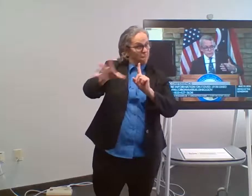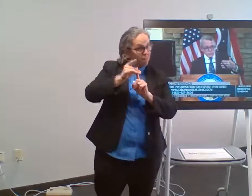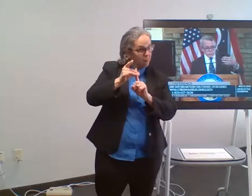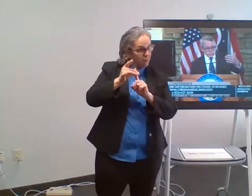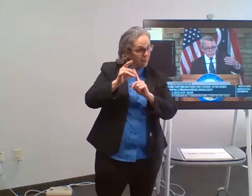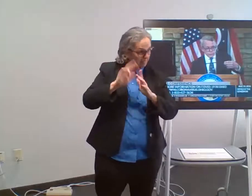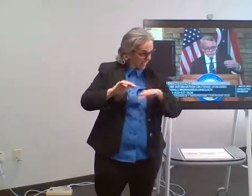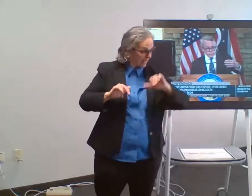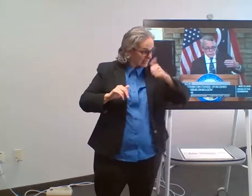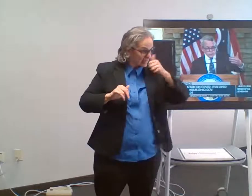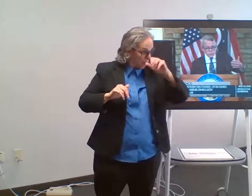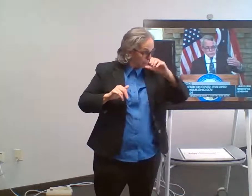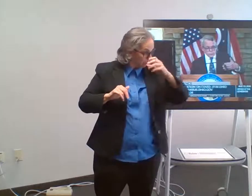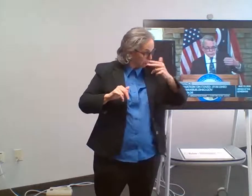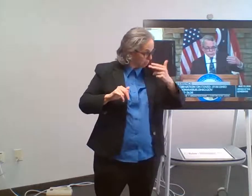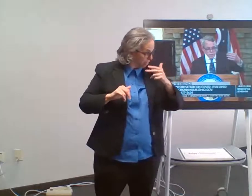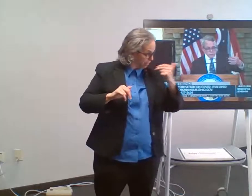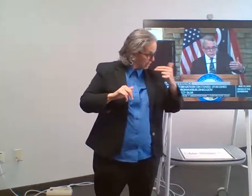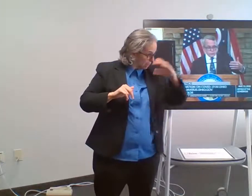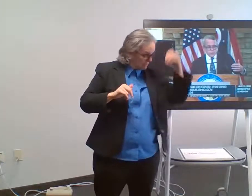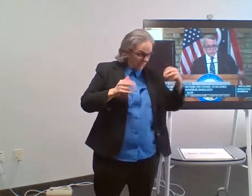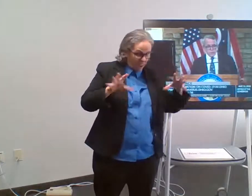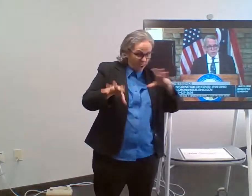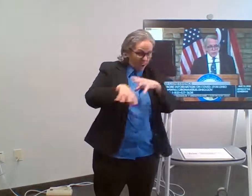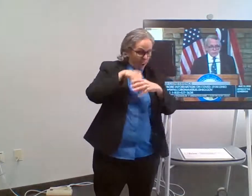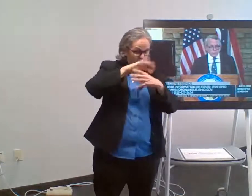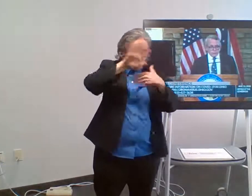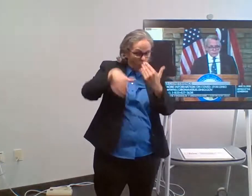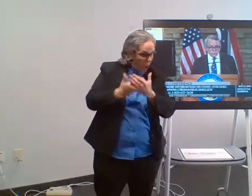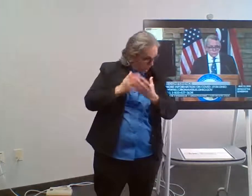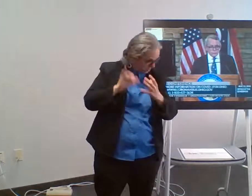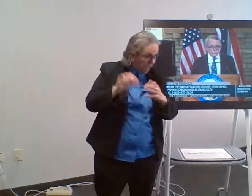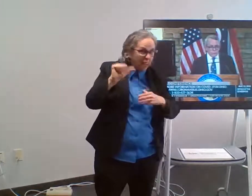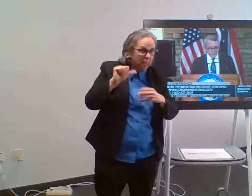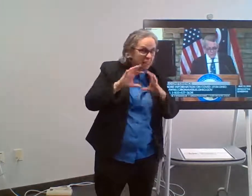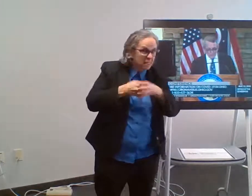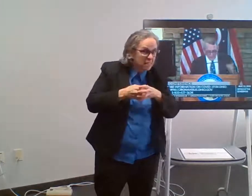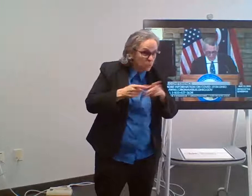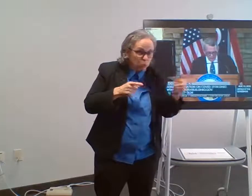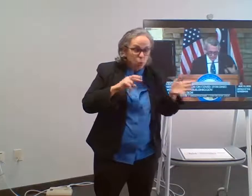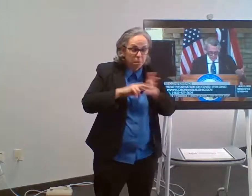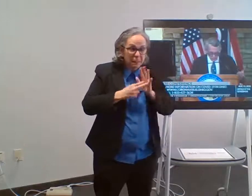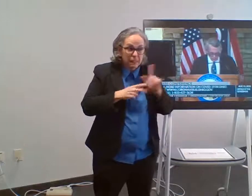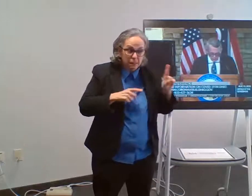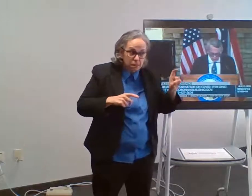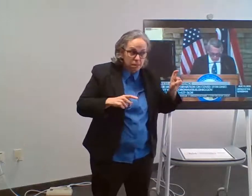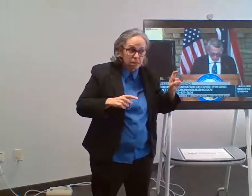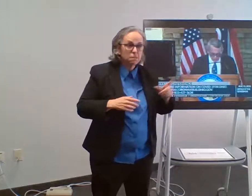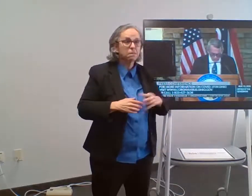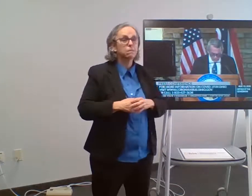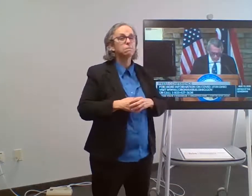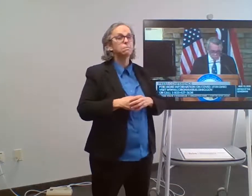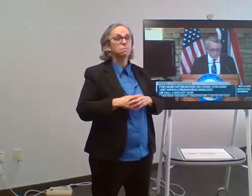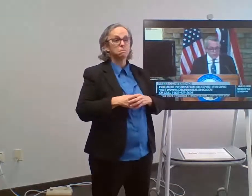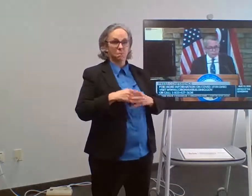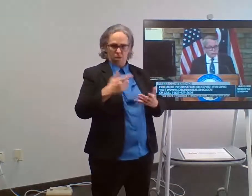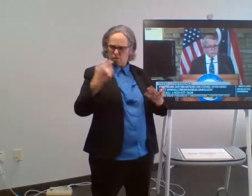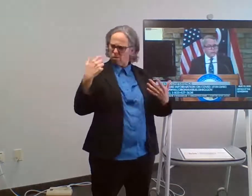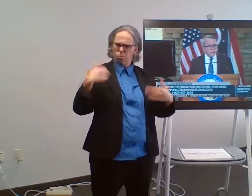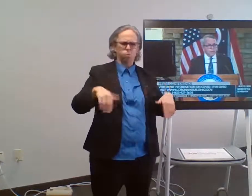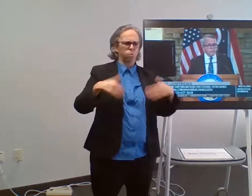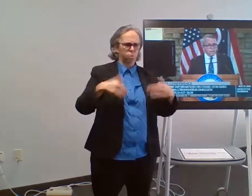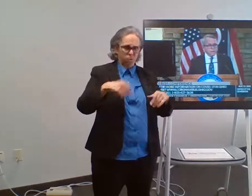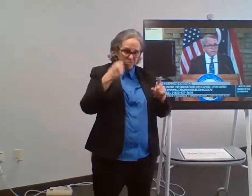10 to 13% of those who test positive for the coronavirus had this